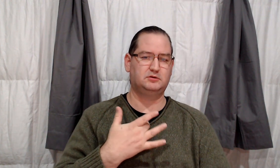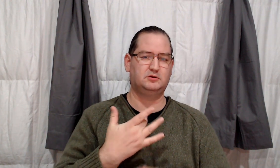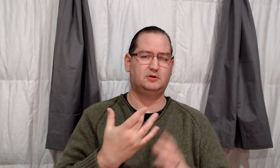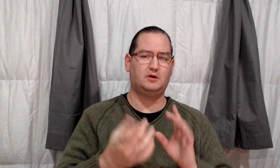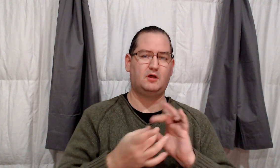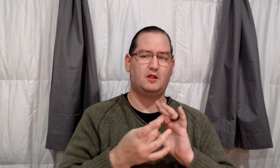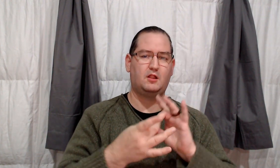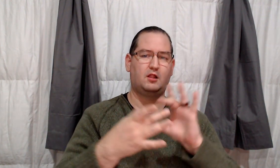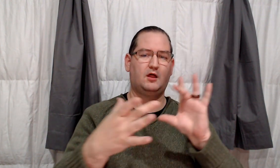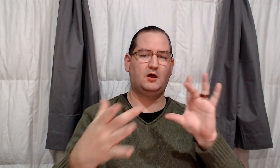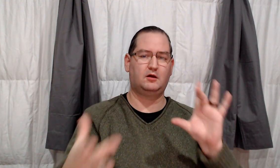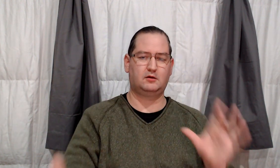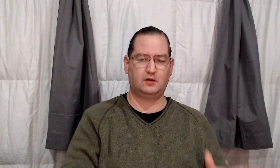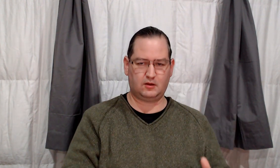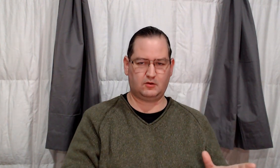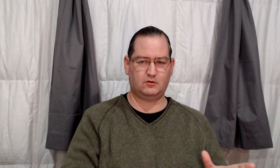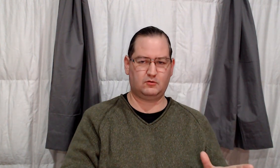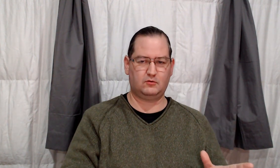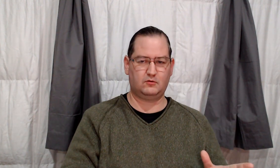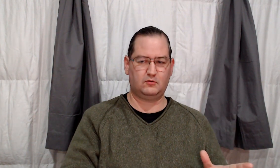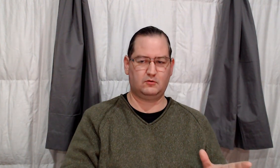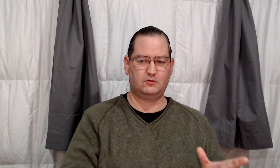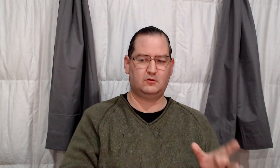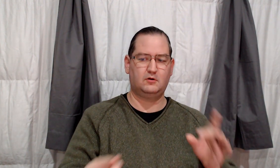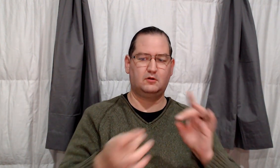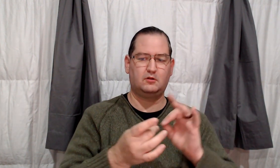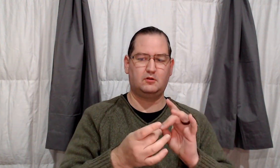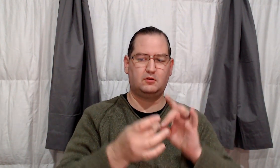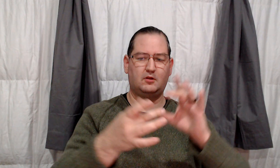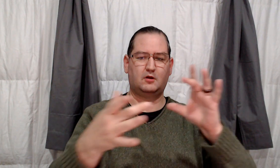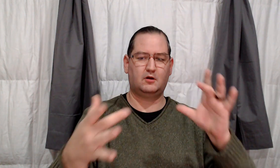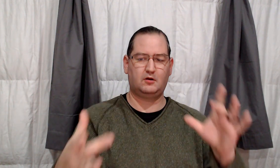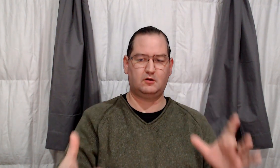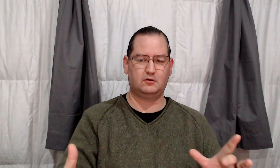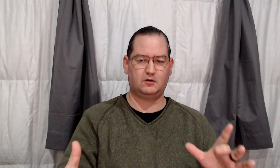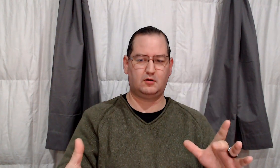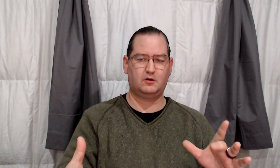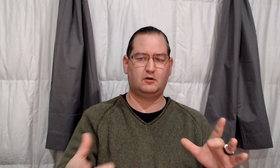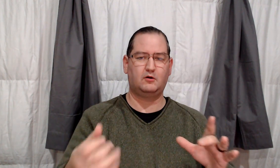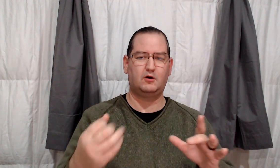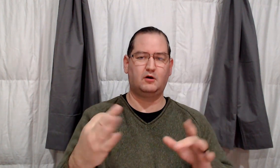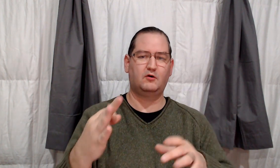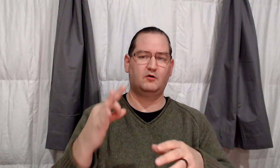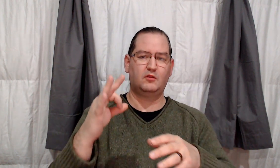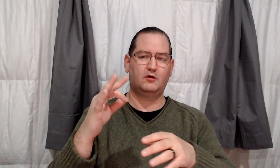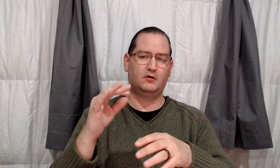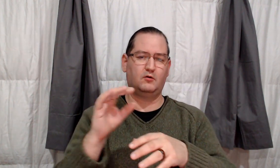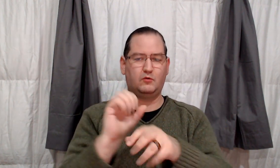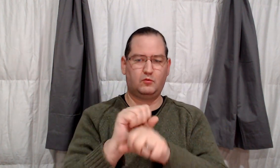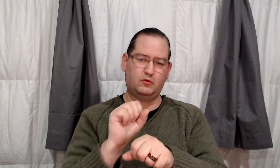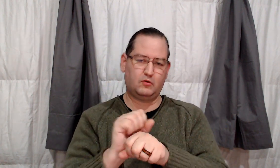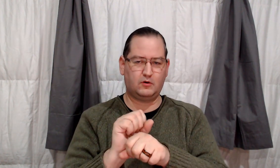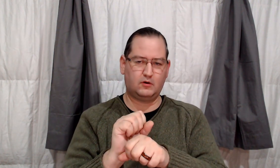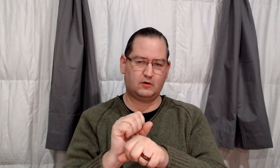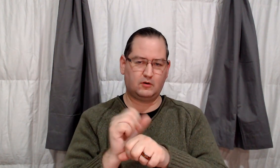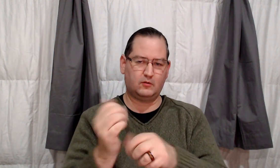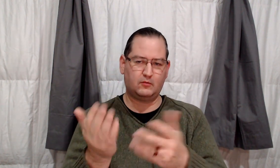Letting go even of the effort it takes to make the effort that it might take. To tell the